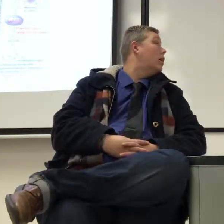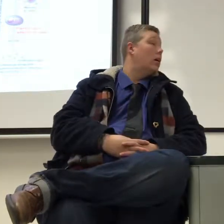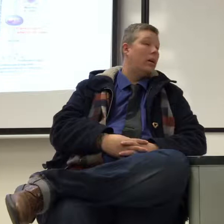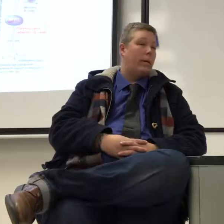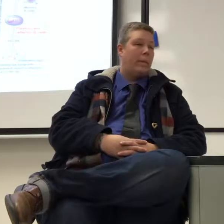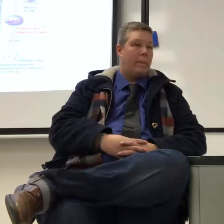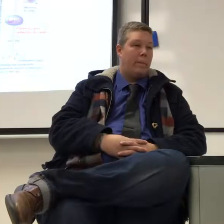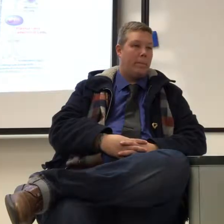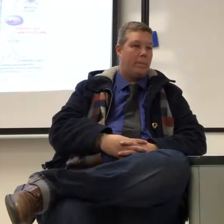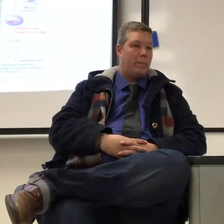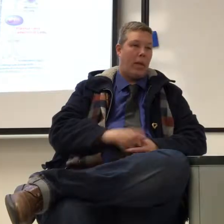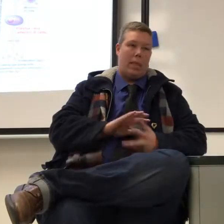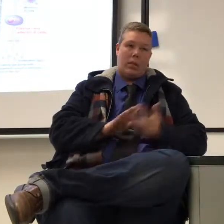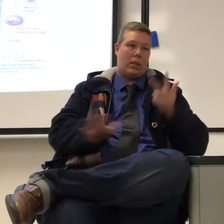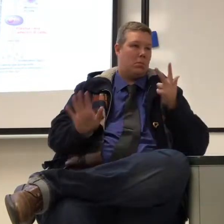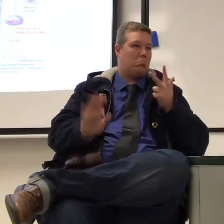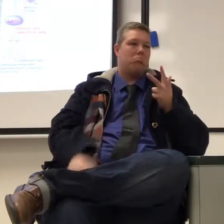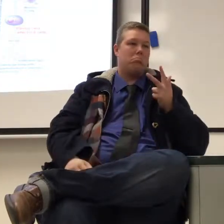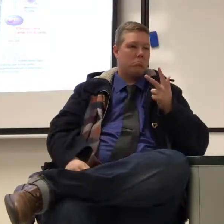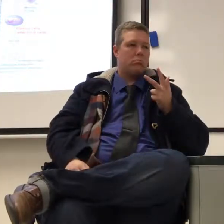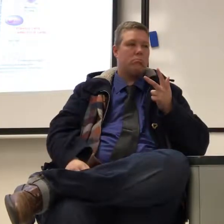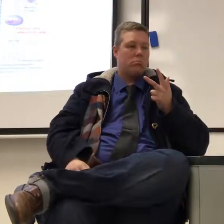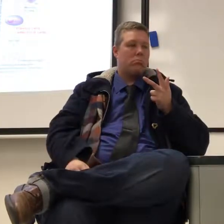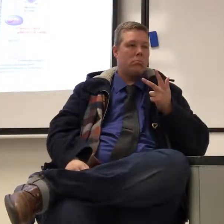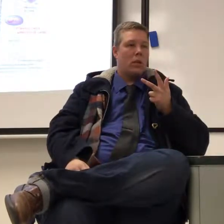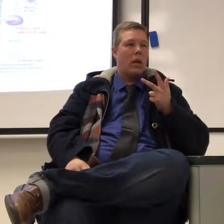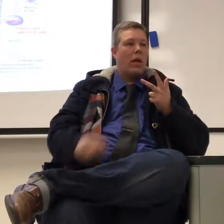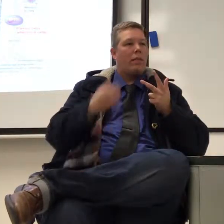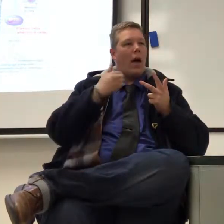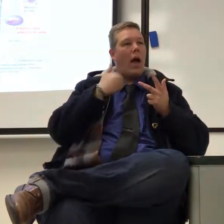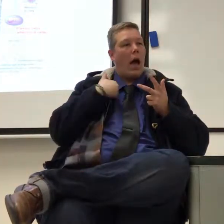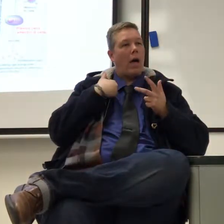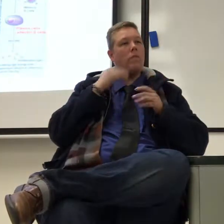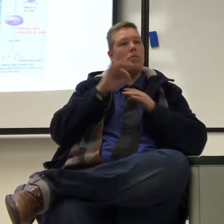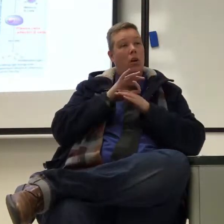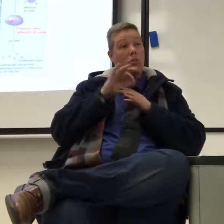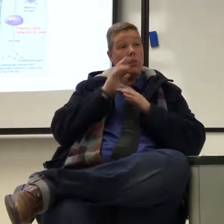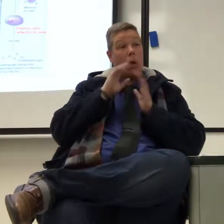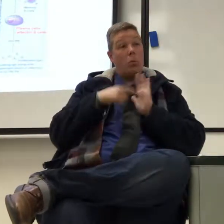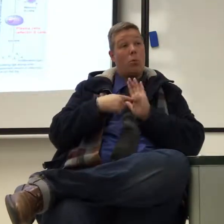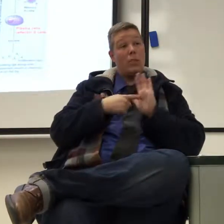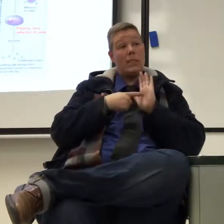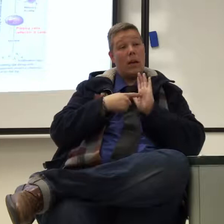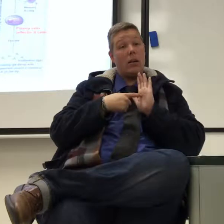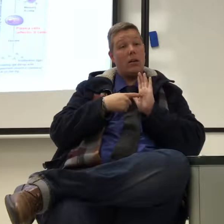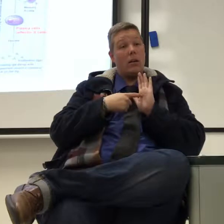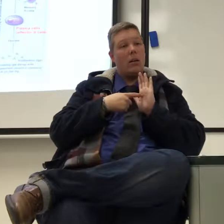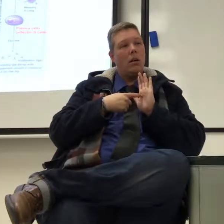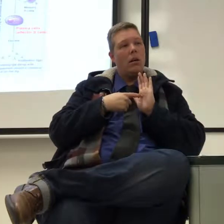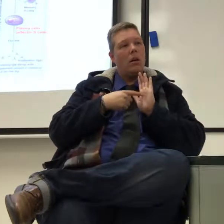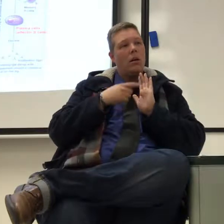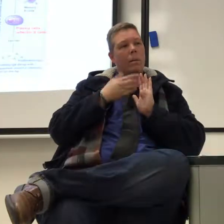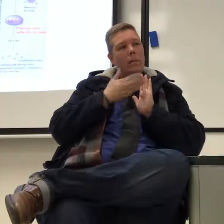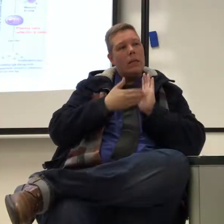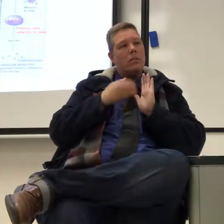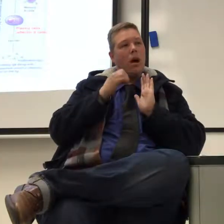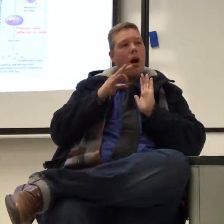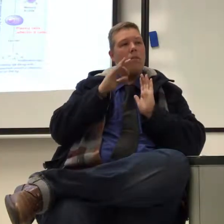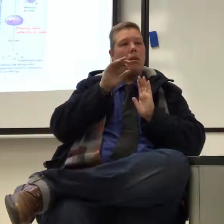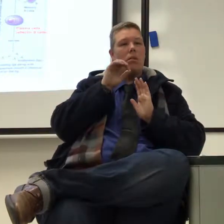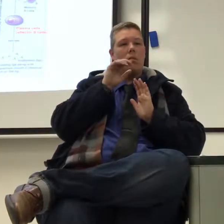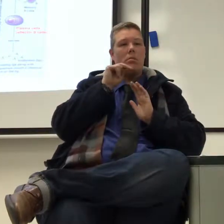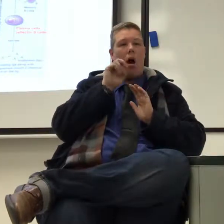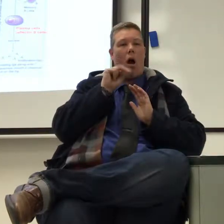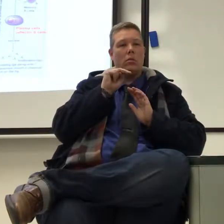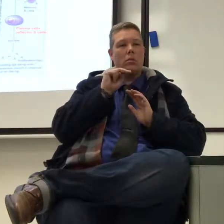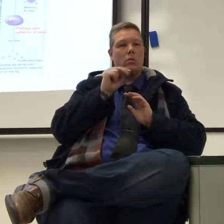They, okay, that's it. They have this function of presenting pieces of non-self antigens to activate